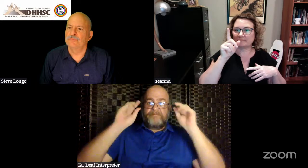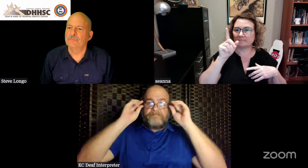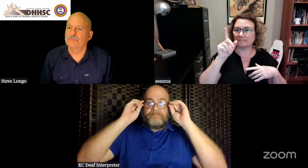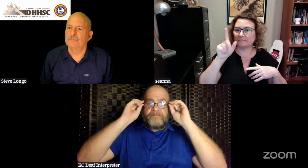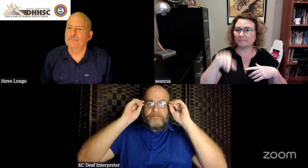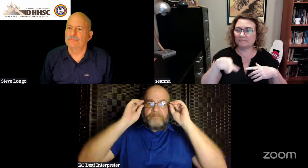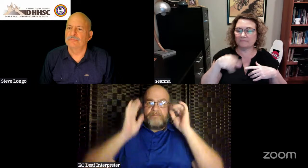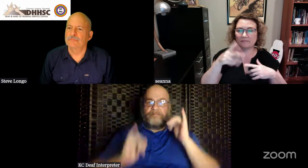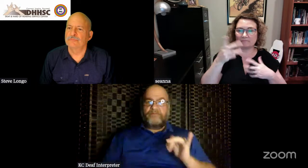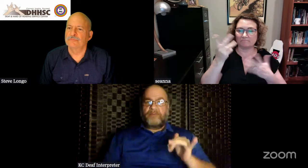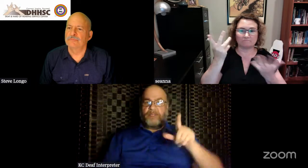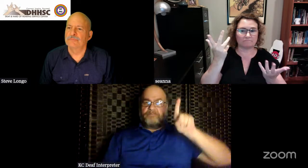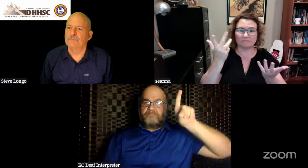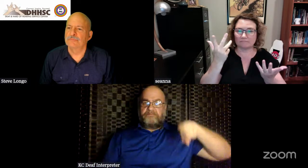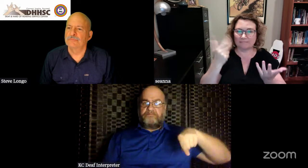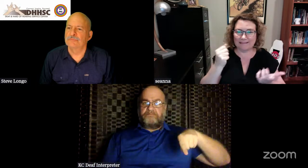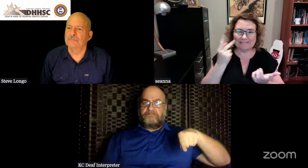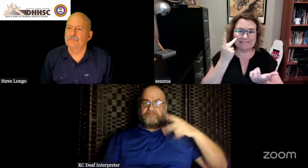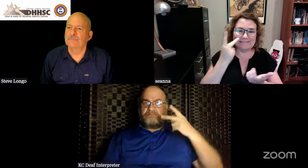All right.